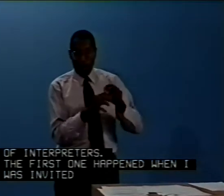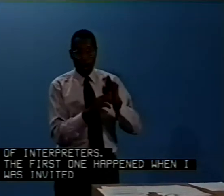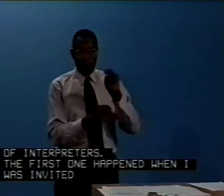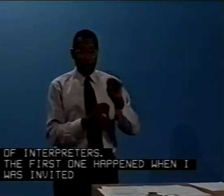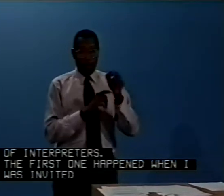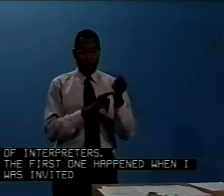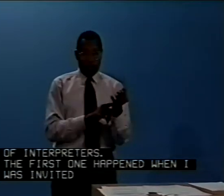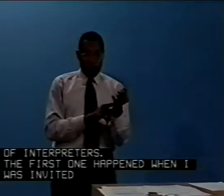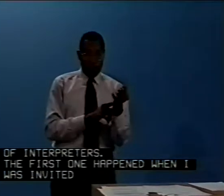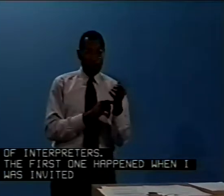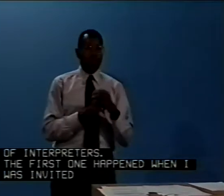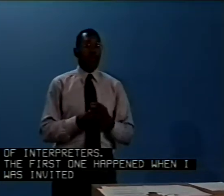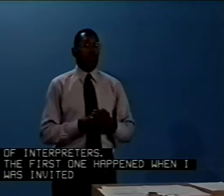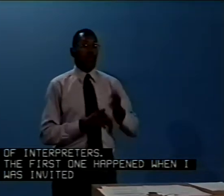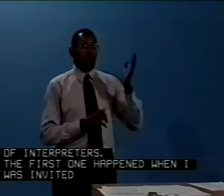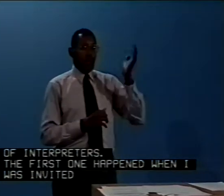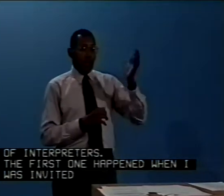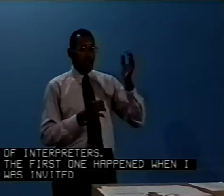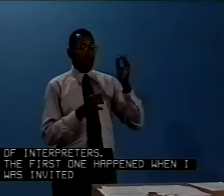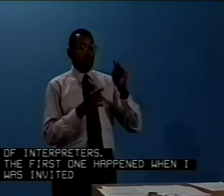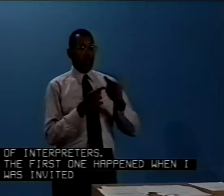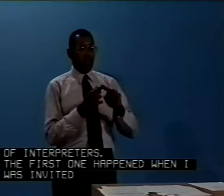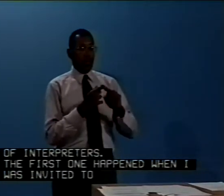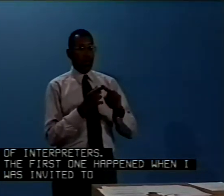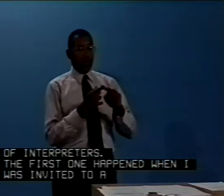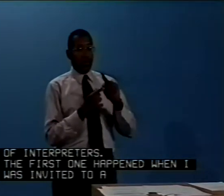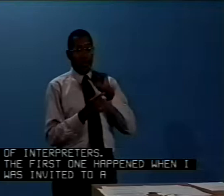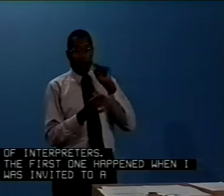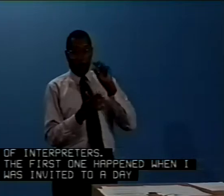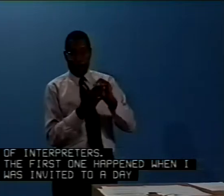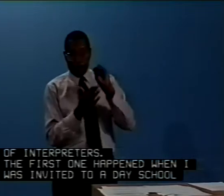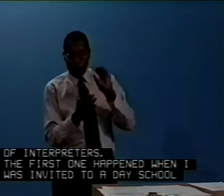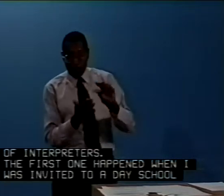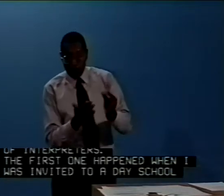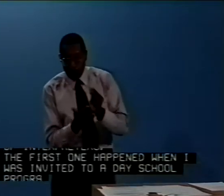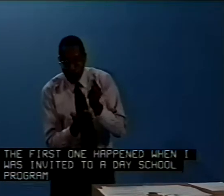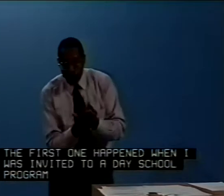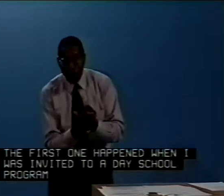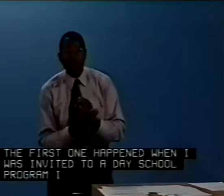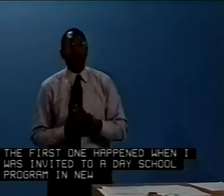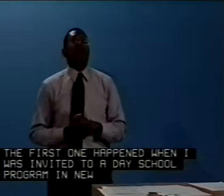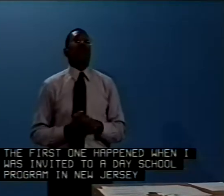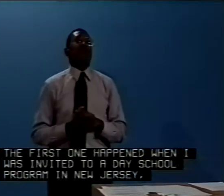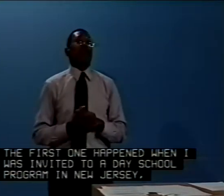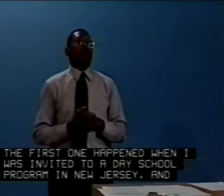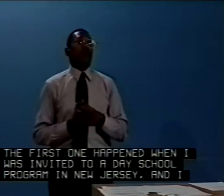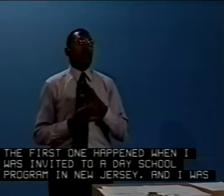to a day school program in New Jersey, and I was to speak to the deaf students on graduation